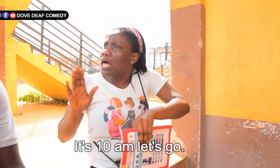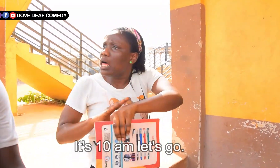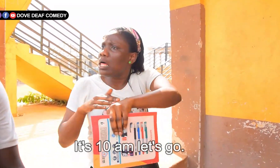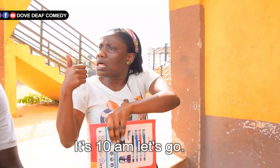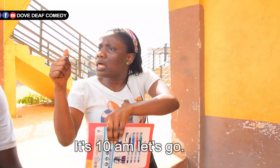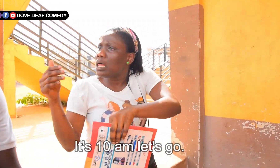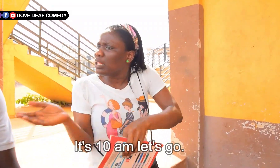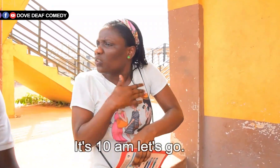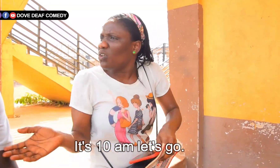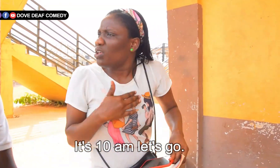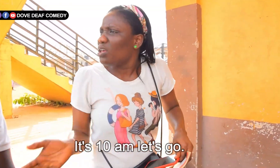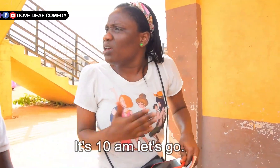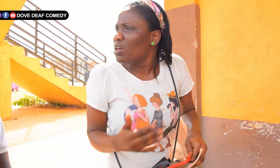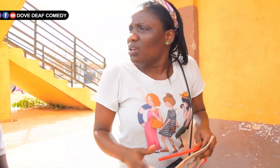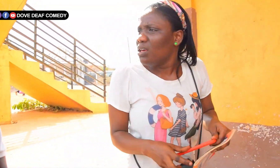It's 10 a.m. let's go.